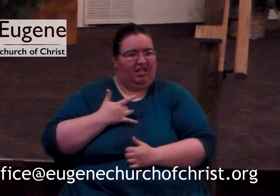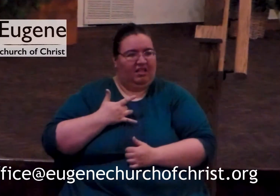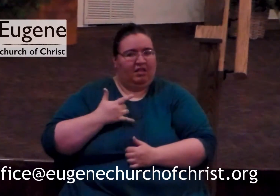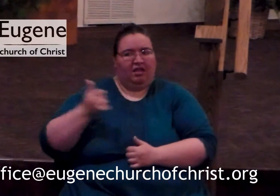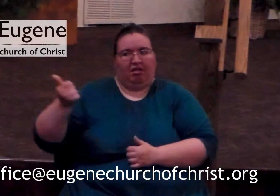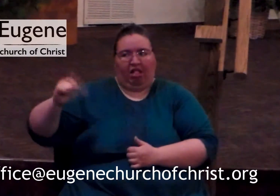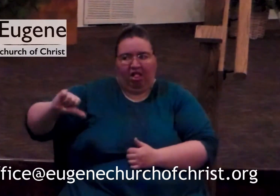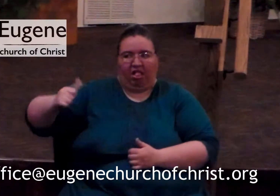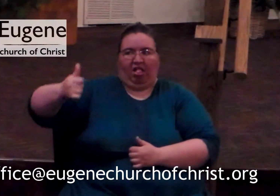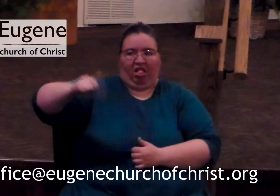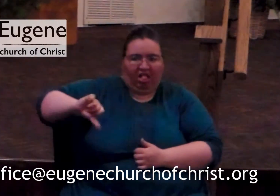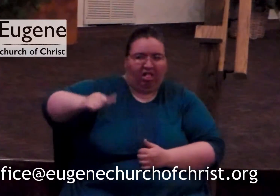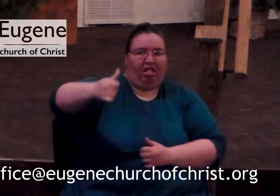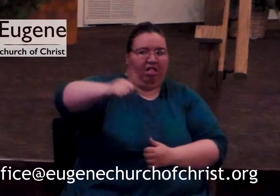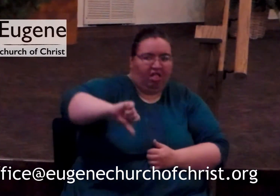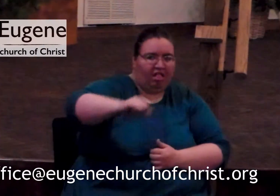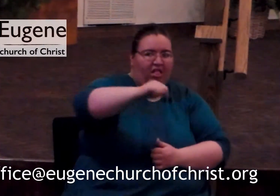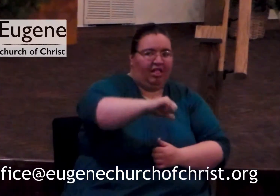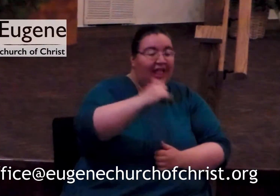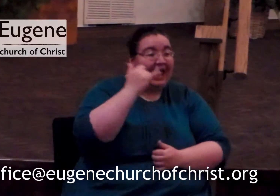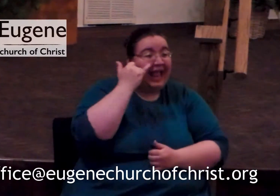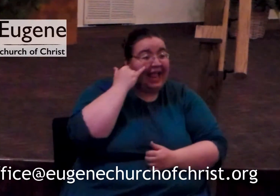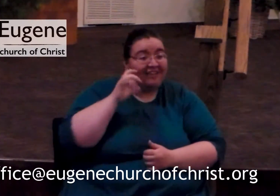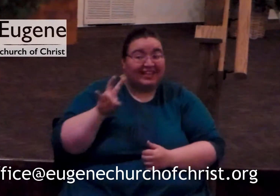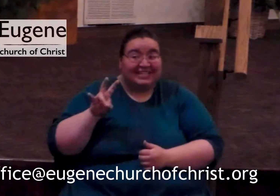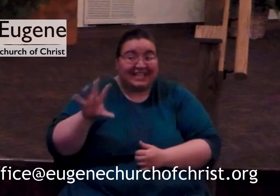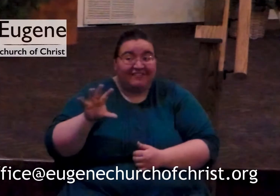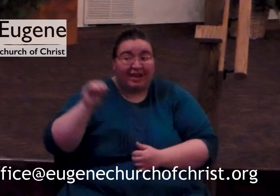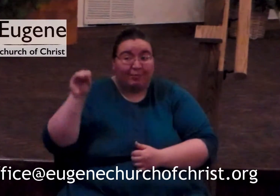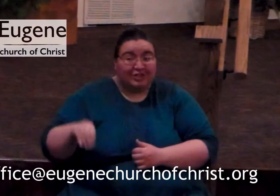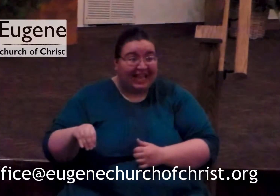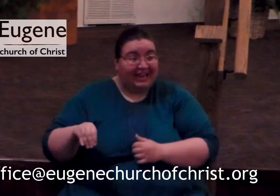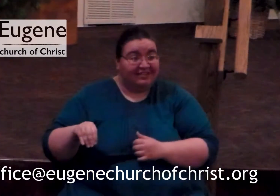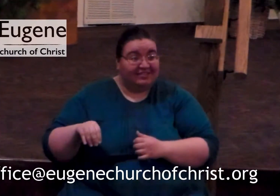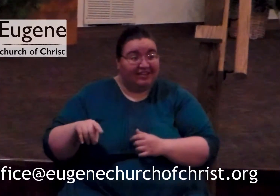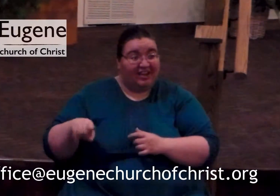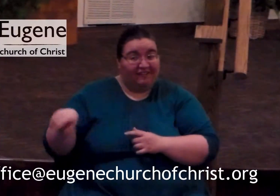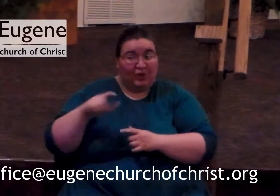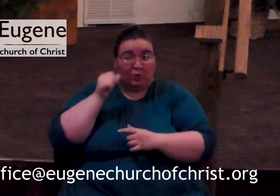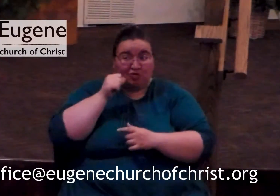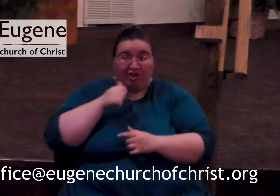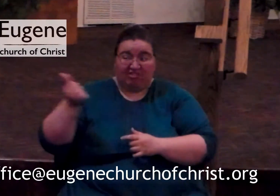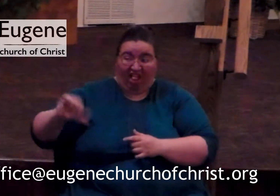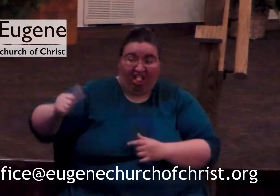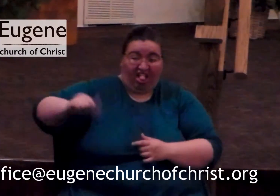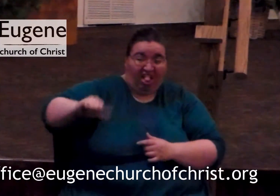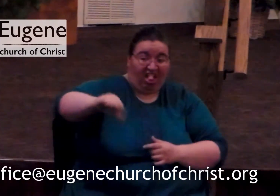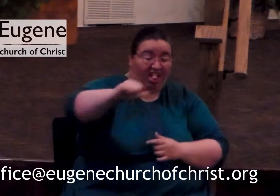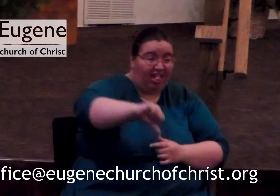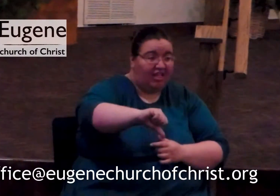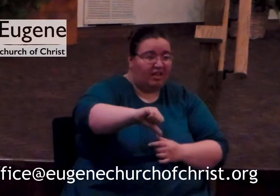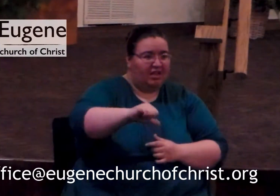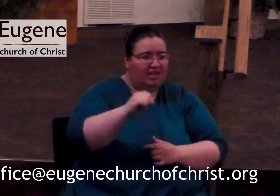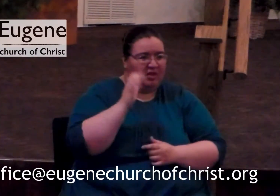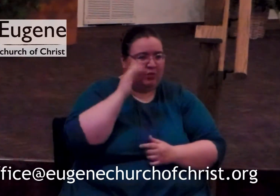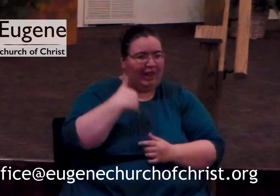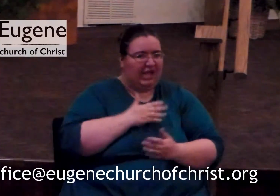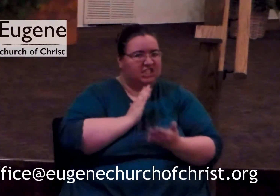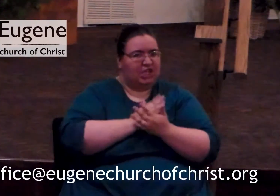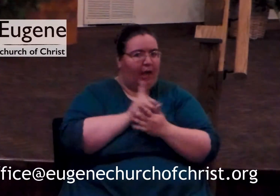of the time, would I stop asking at some point? If I raise my hand in class and I have the right